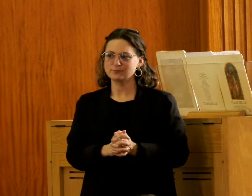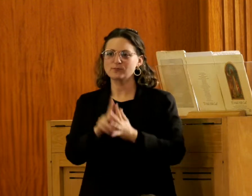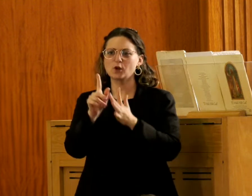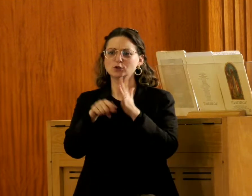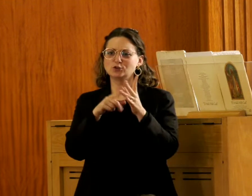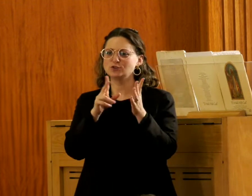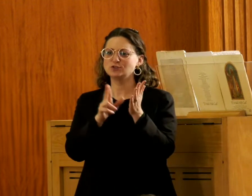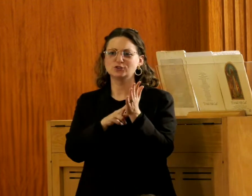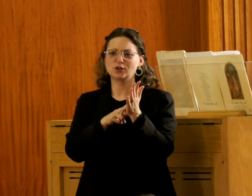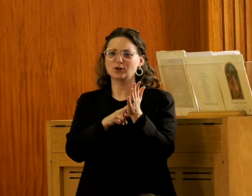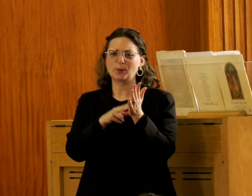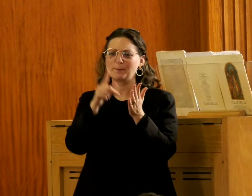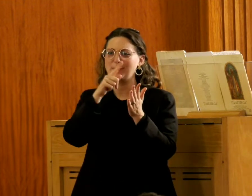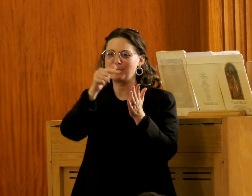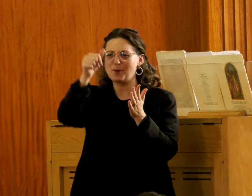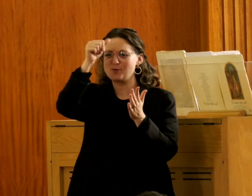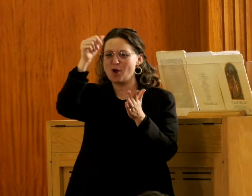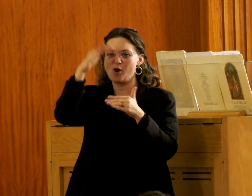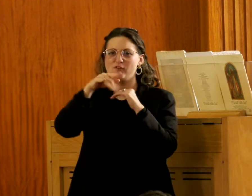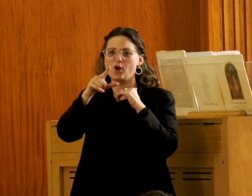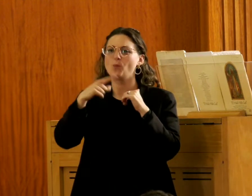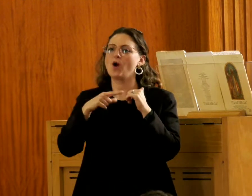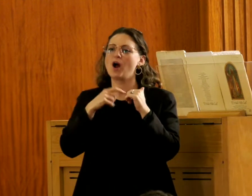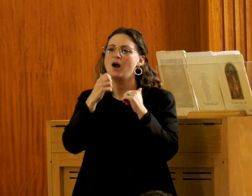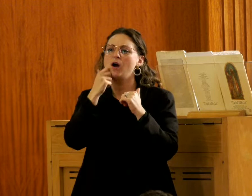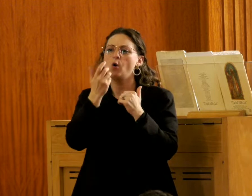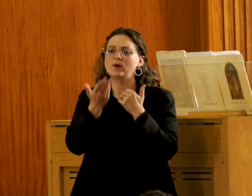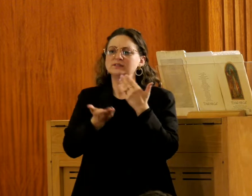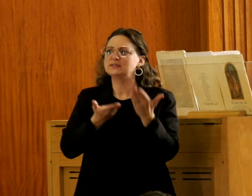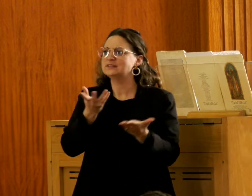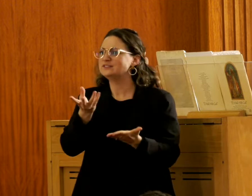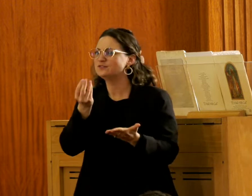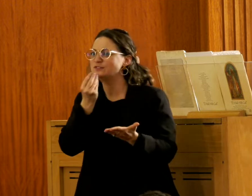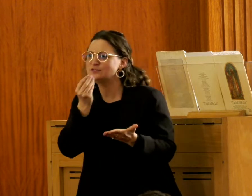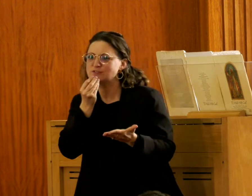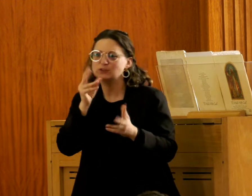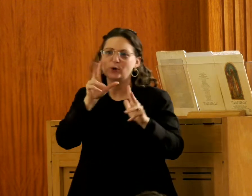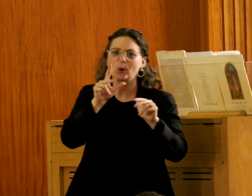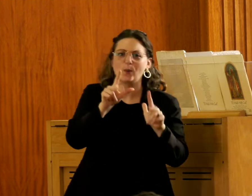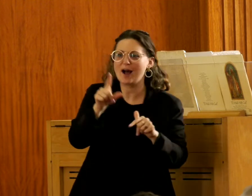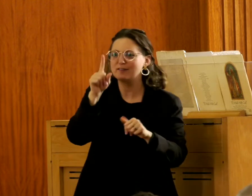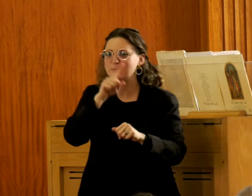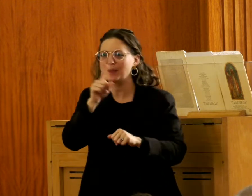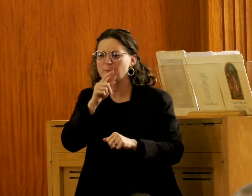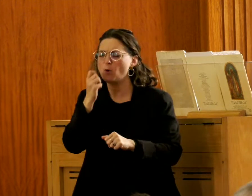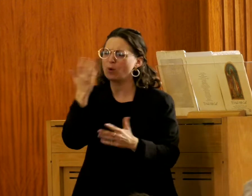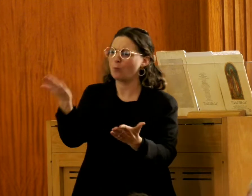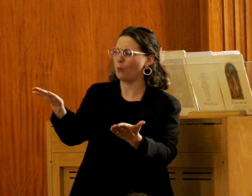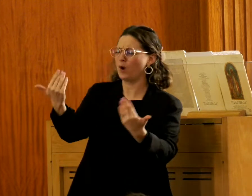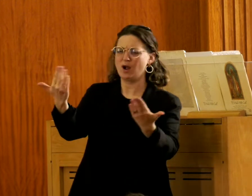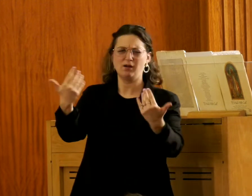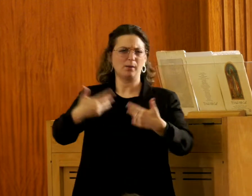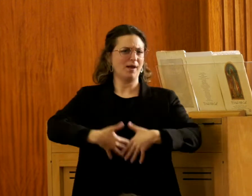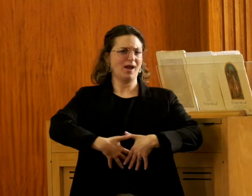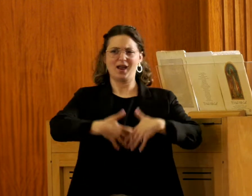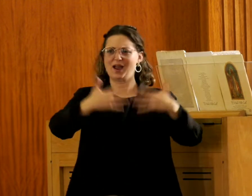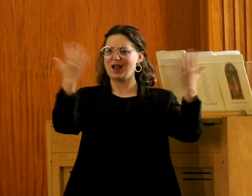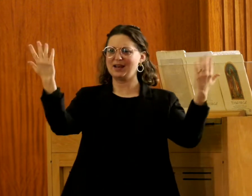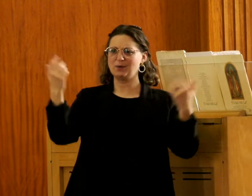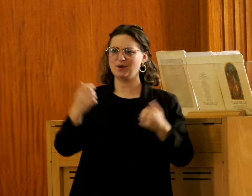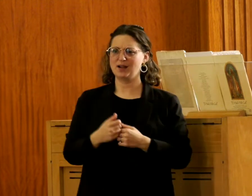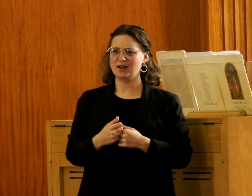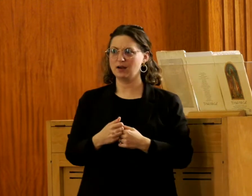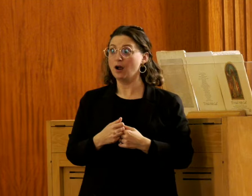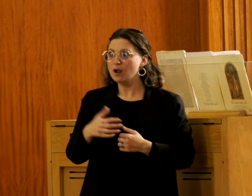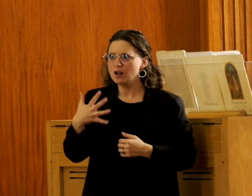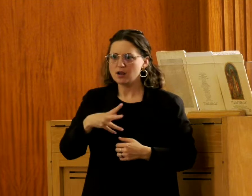was renowned for her hospitality. Say that again. She welcomed all and sundry and could rustle